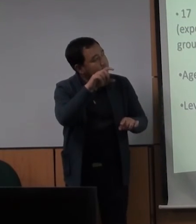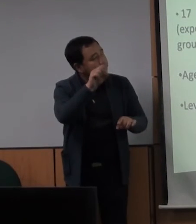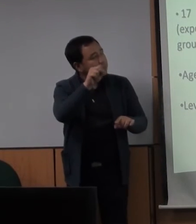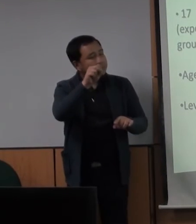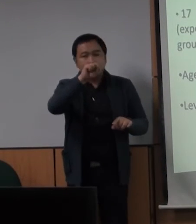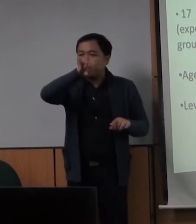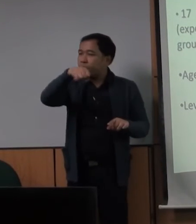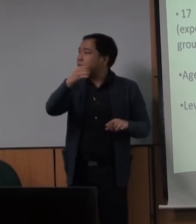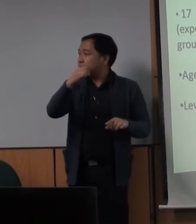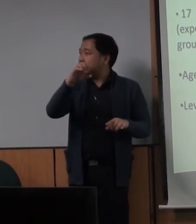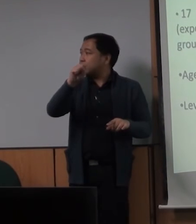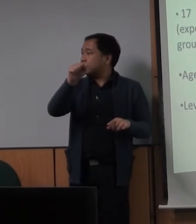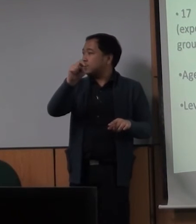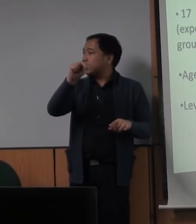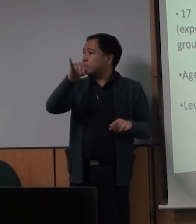group.